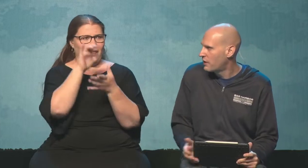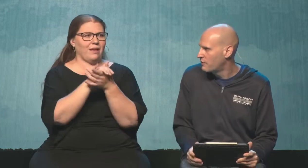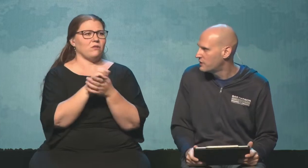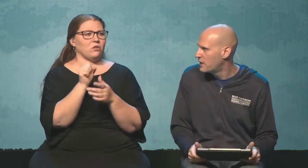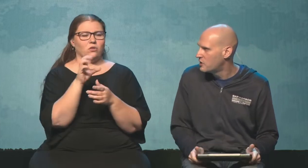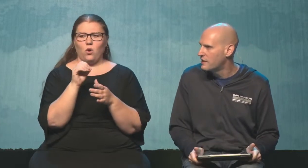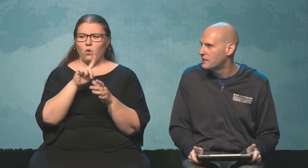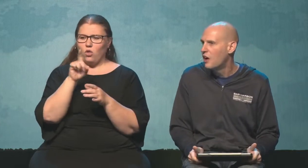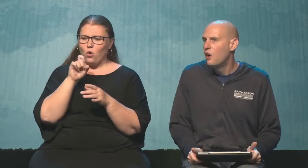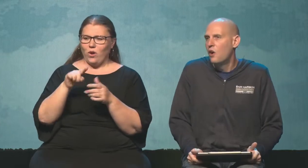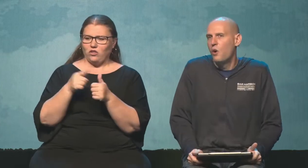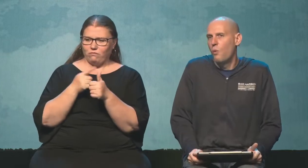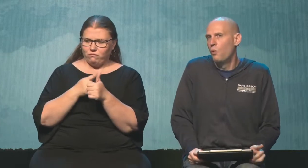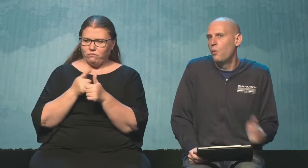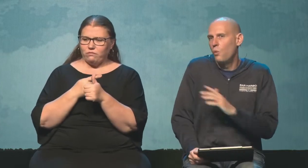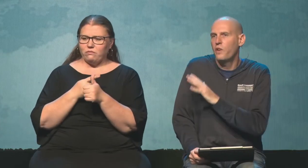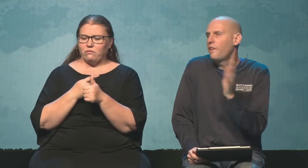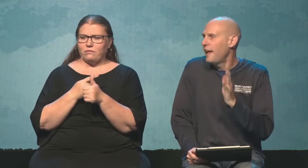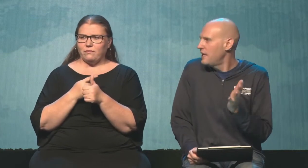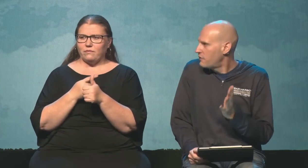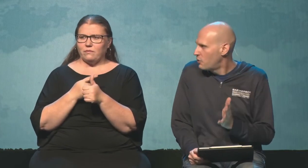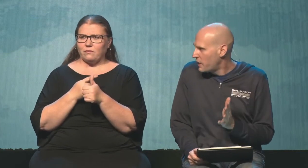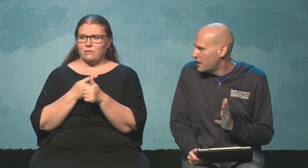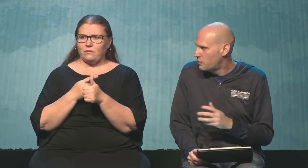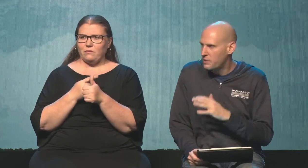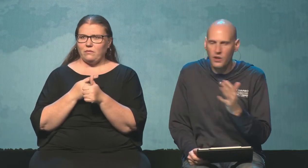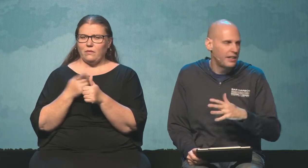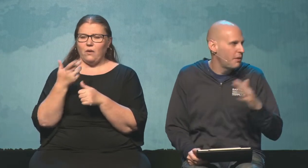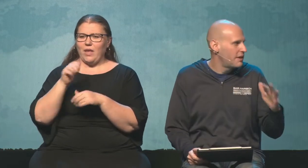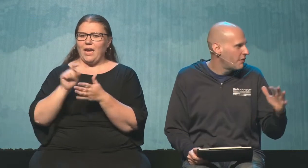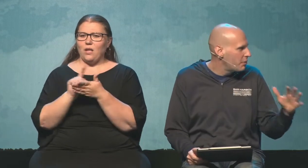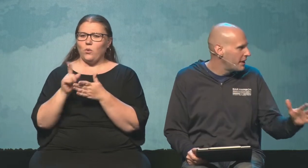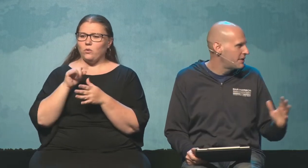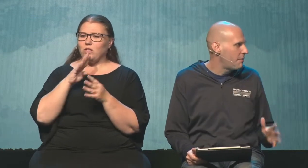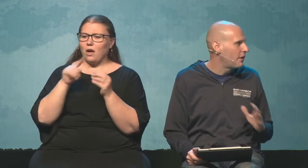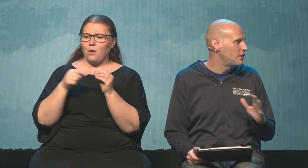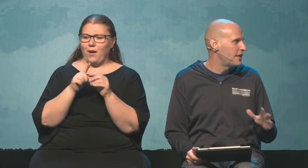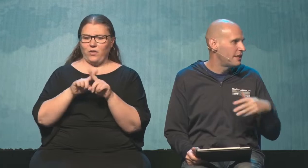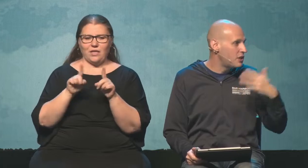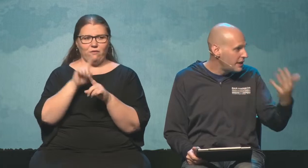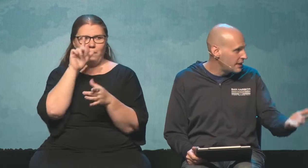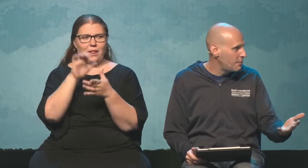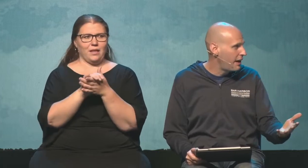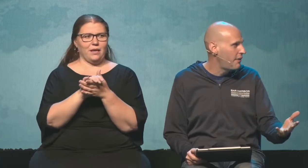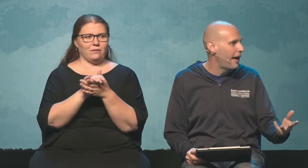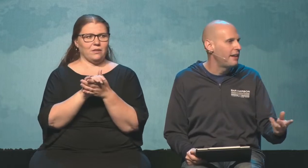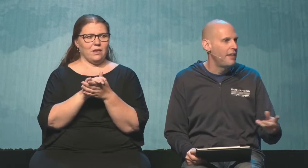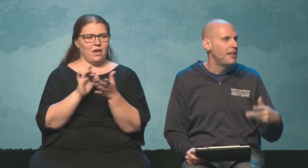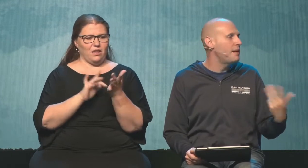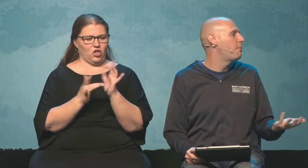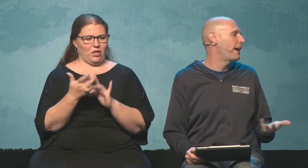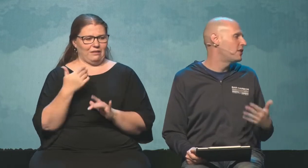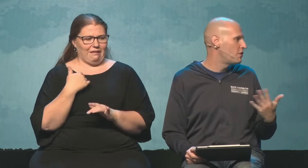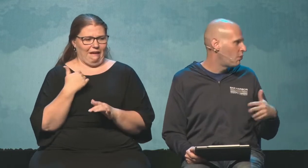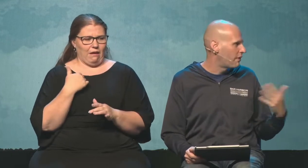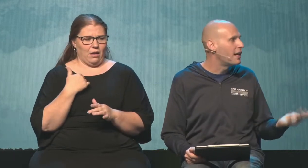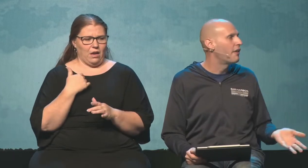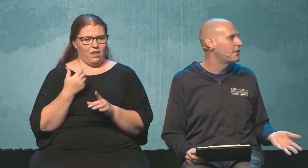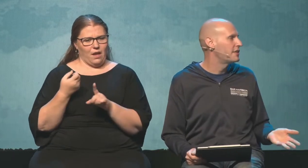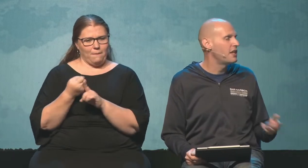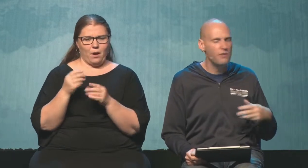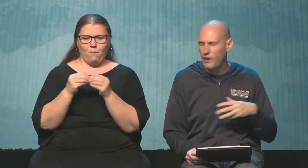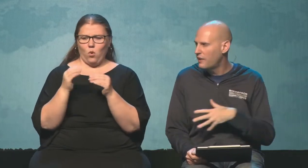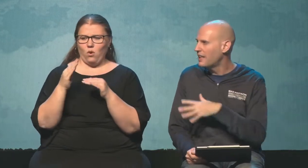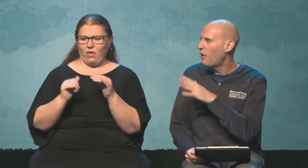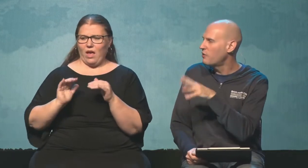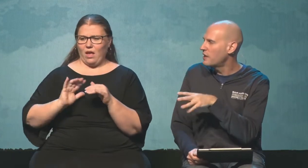start our conversation is, were there any of the weeks where we talked about different beliefs about that Jesus might have had that impacted you more than others?